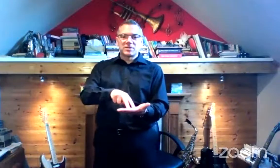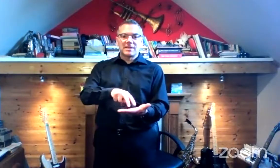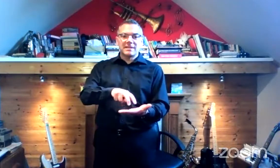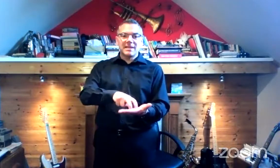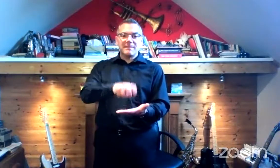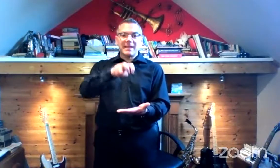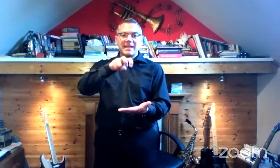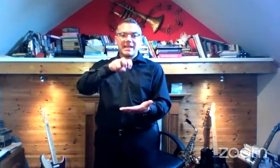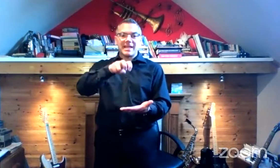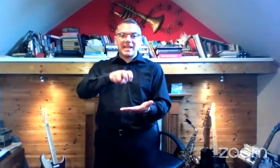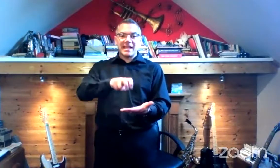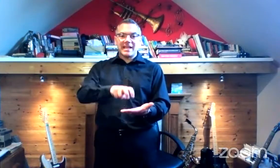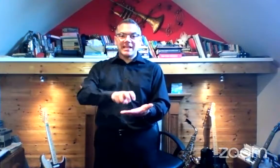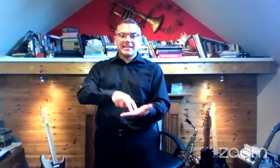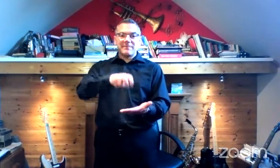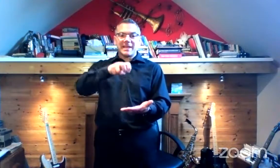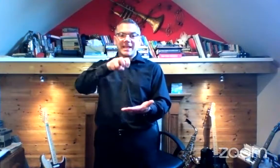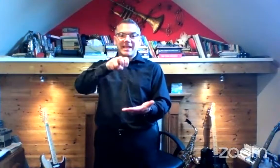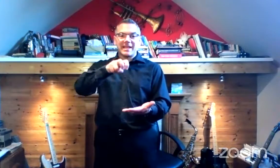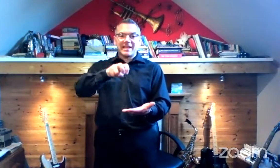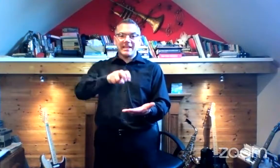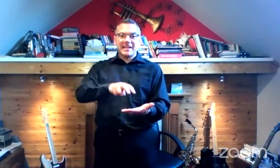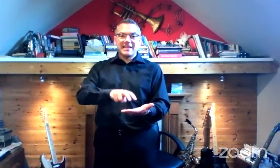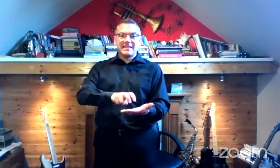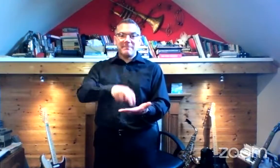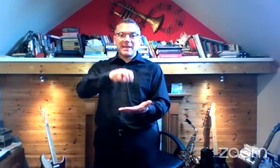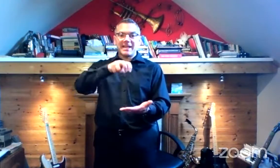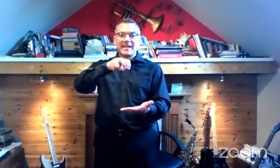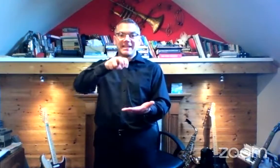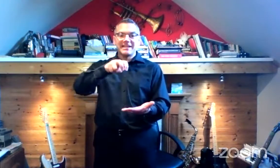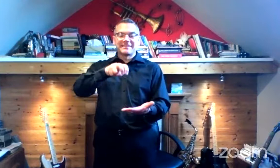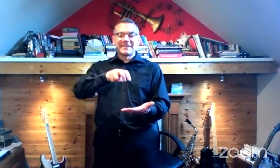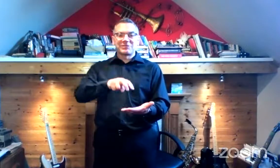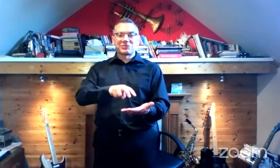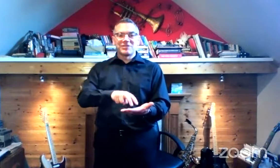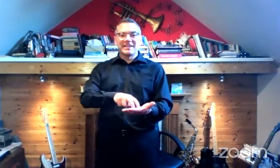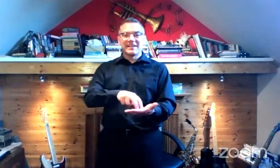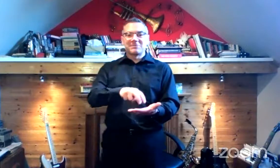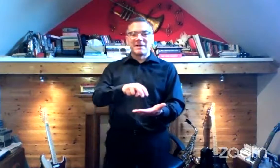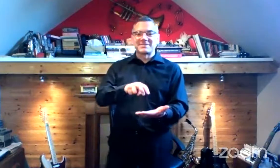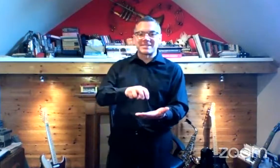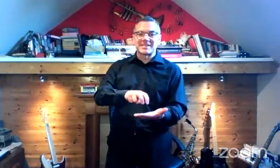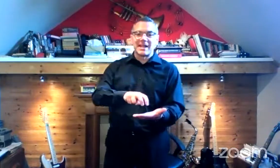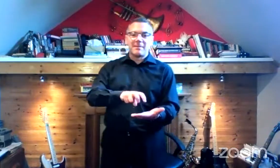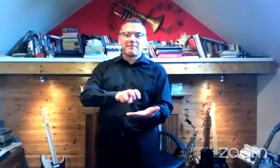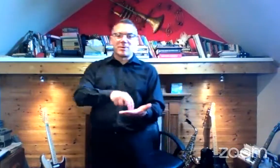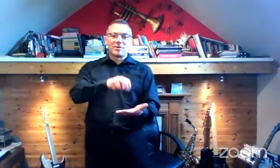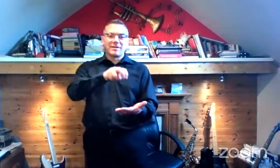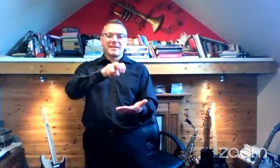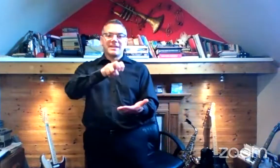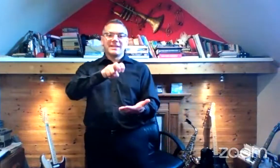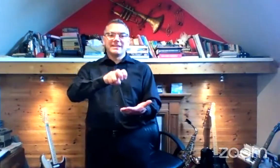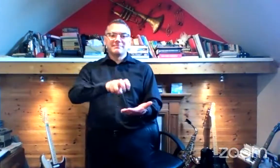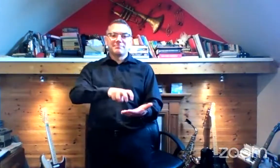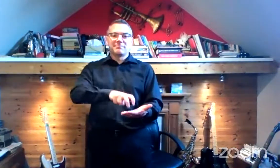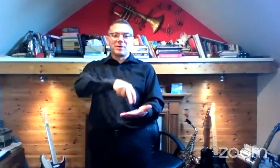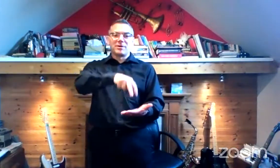joy. Yippee! Yippee! Yippee! Right? Three little bounces. Boing.